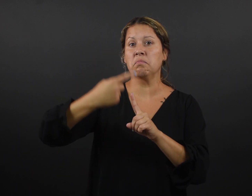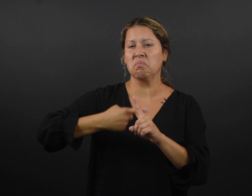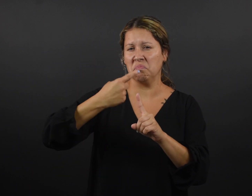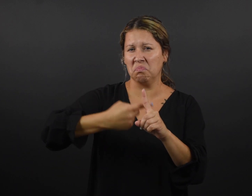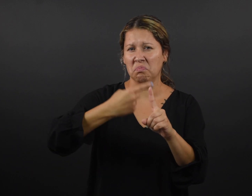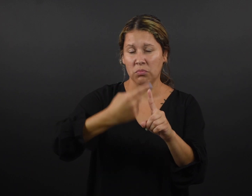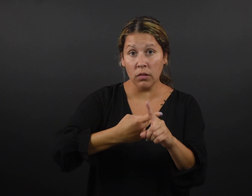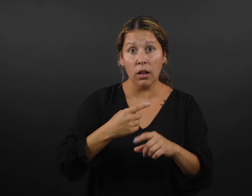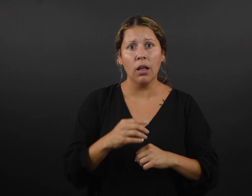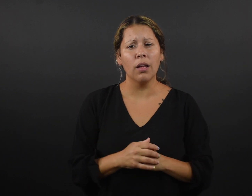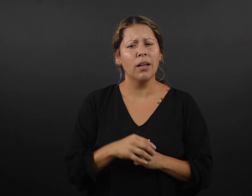Indigenous practices